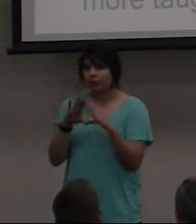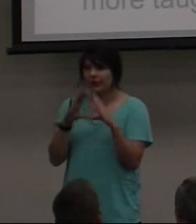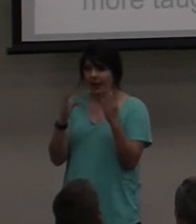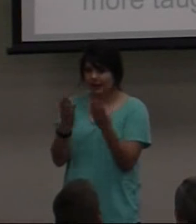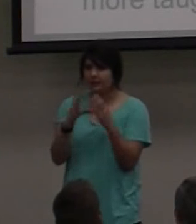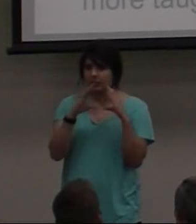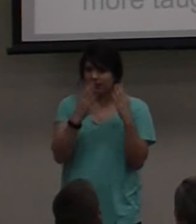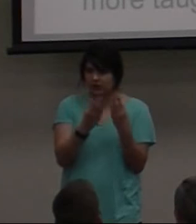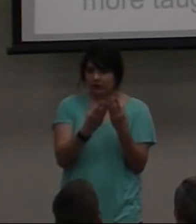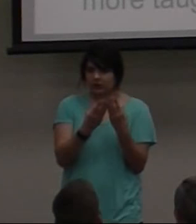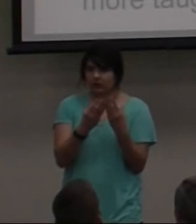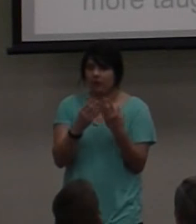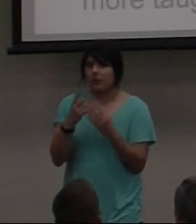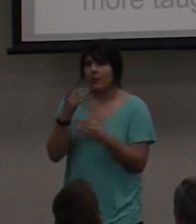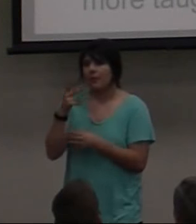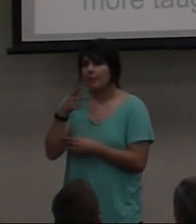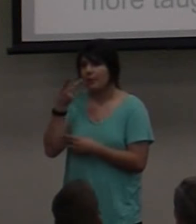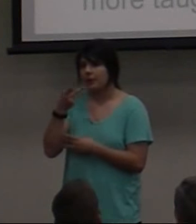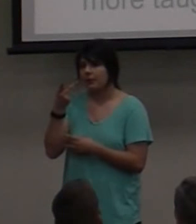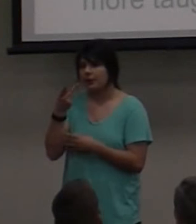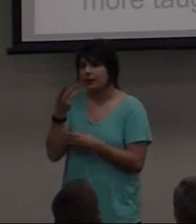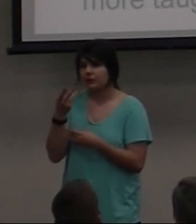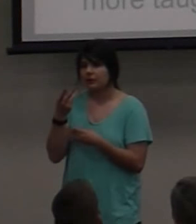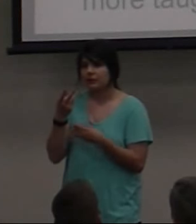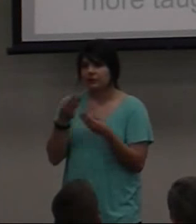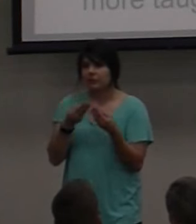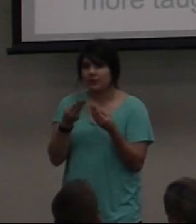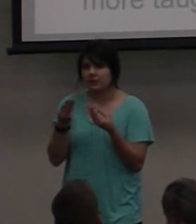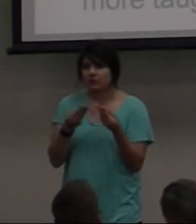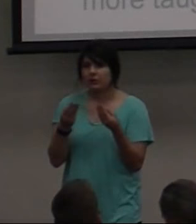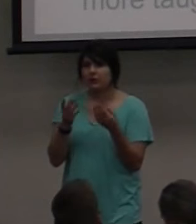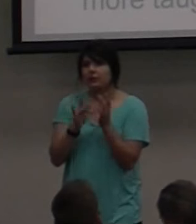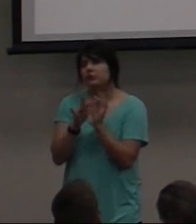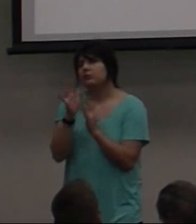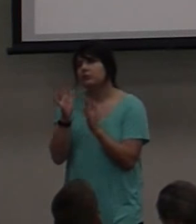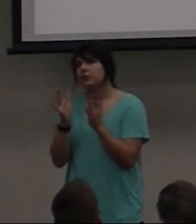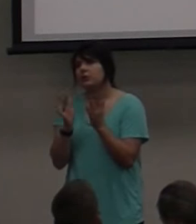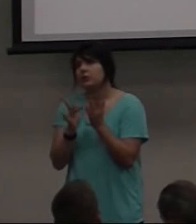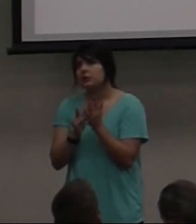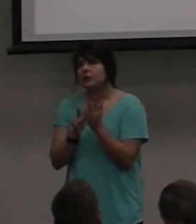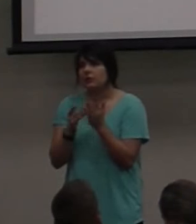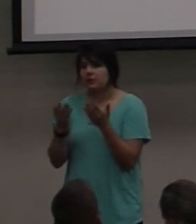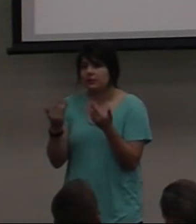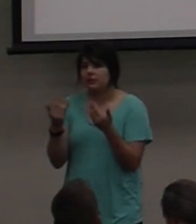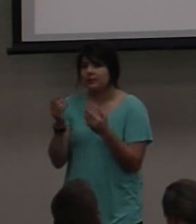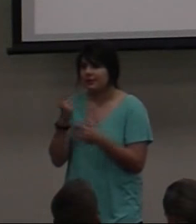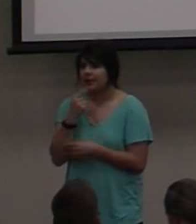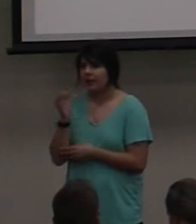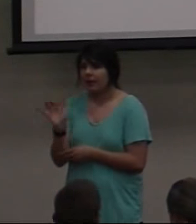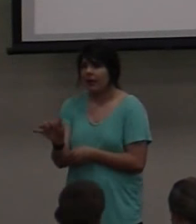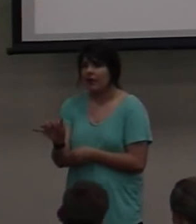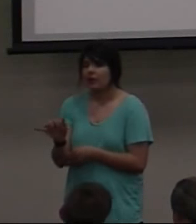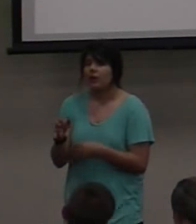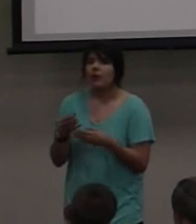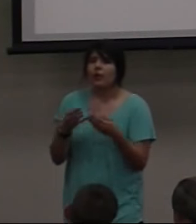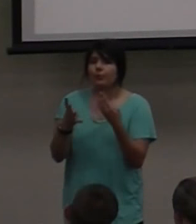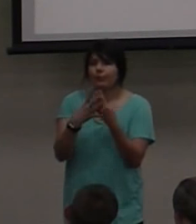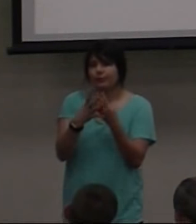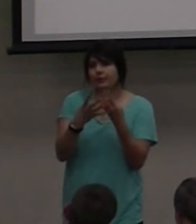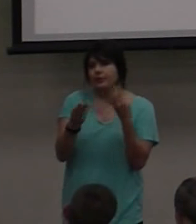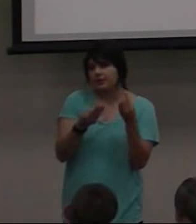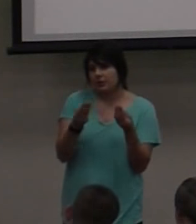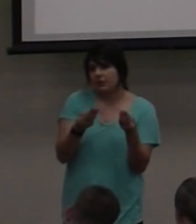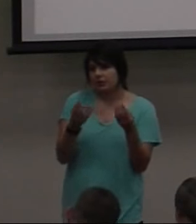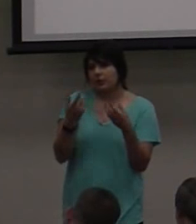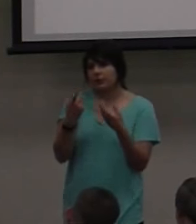ministry, a motivation is what Jesus said. In prison ministry, we do try to get a change of heart